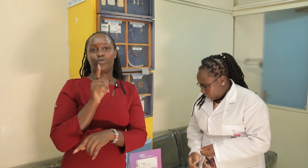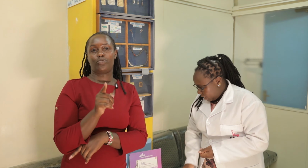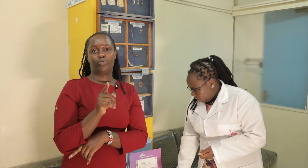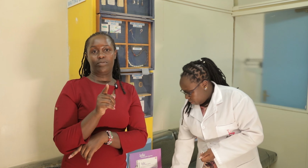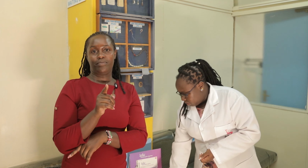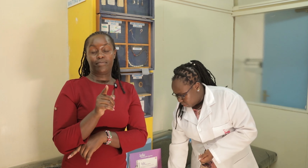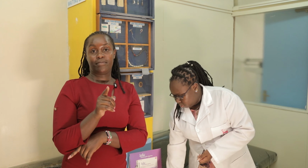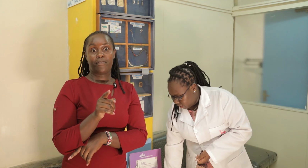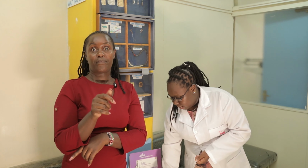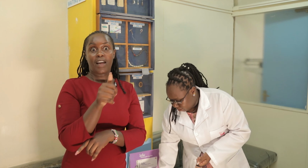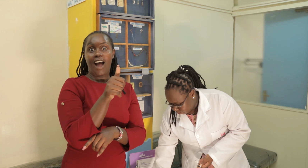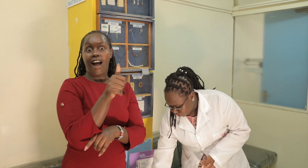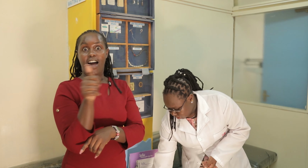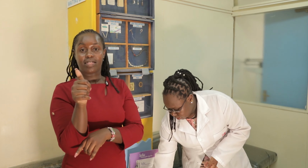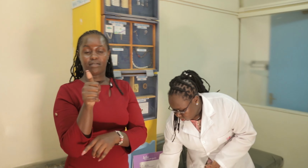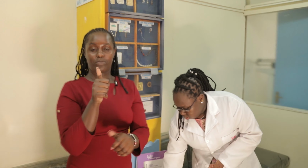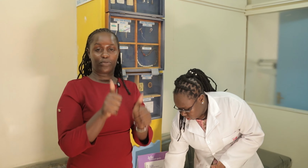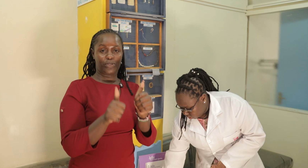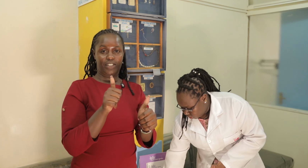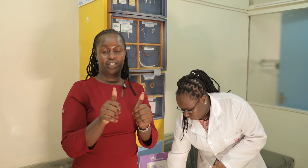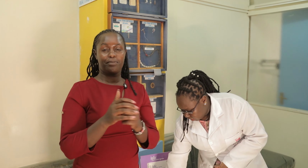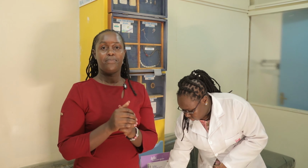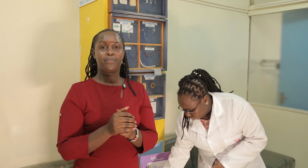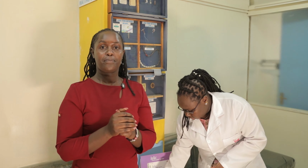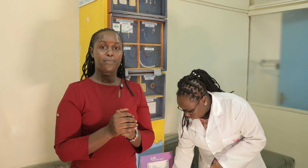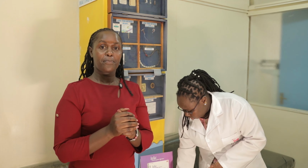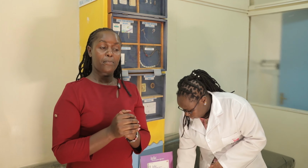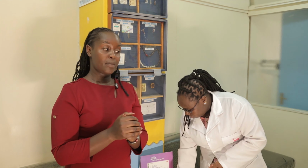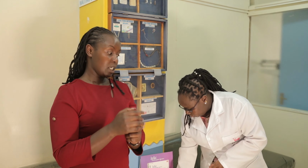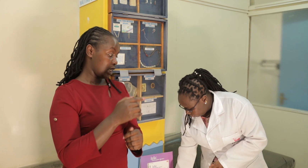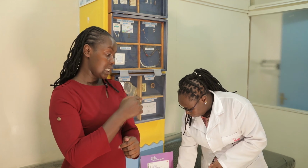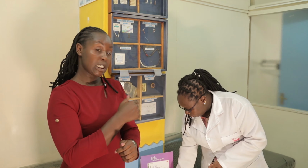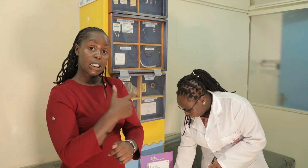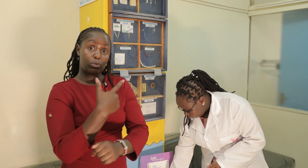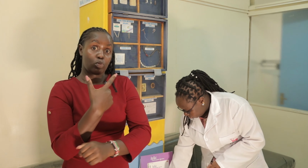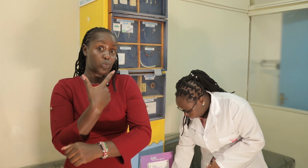So the other ones that we have is the injection.